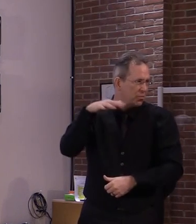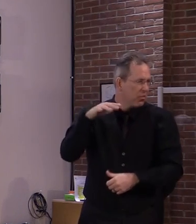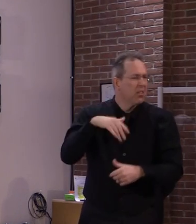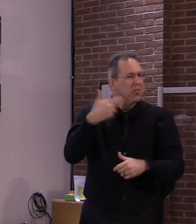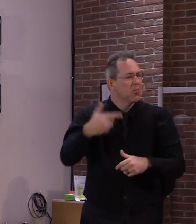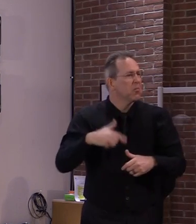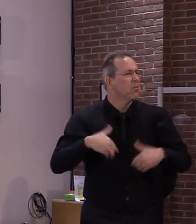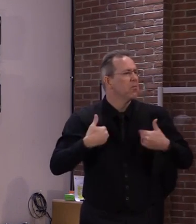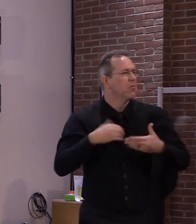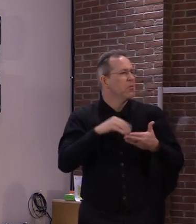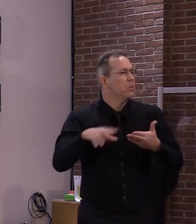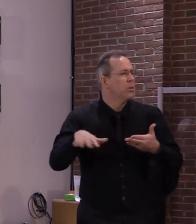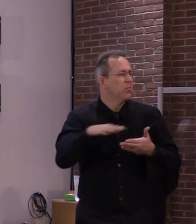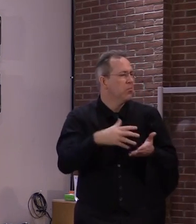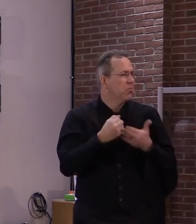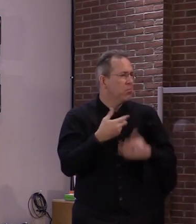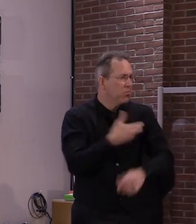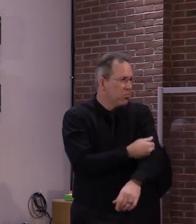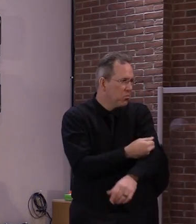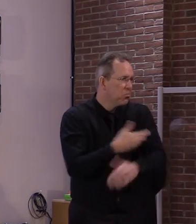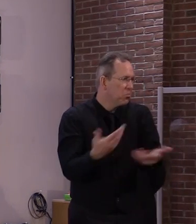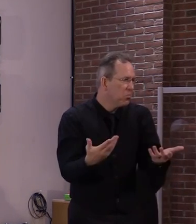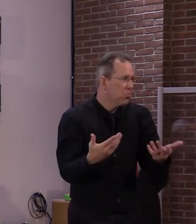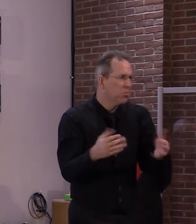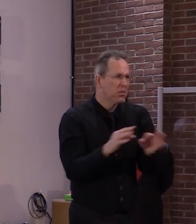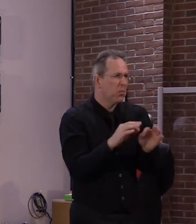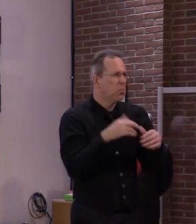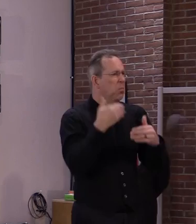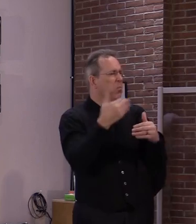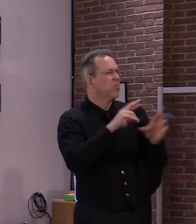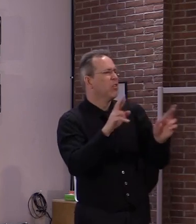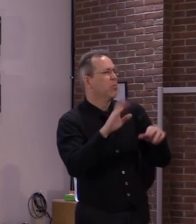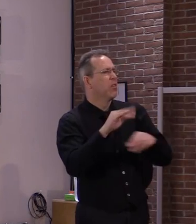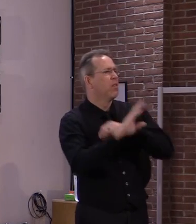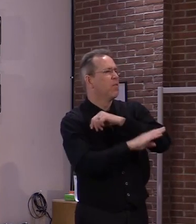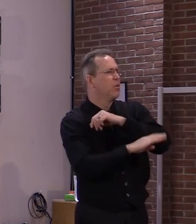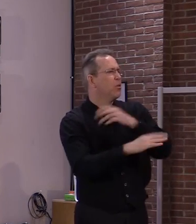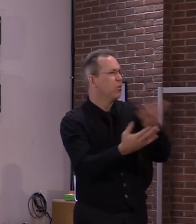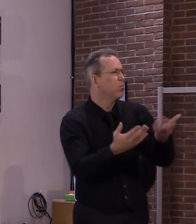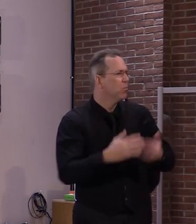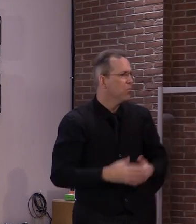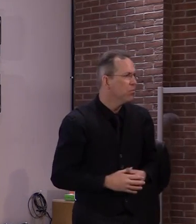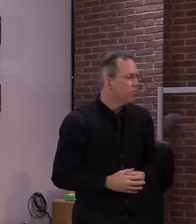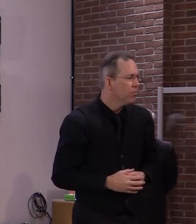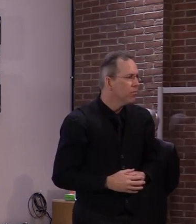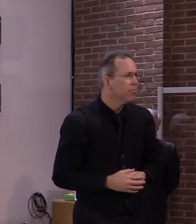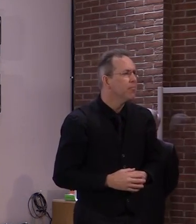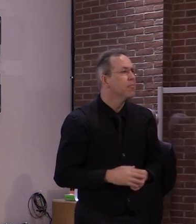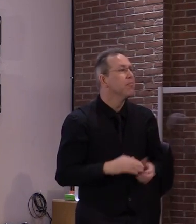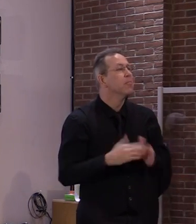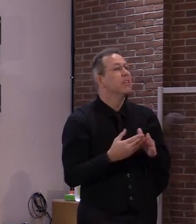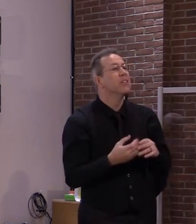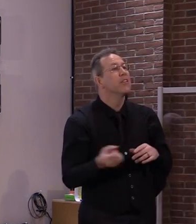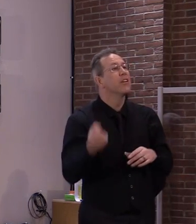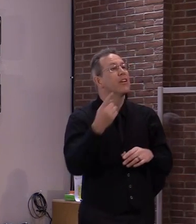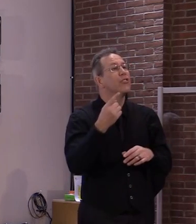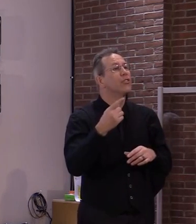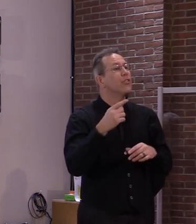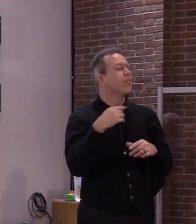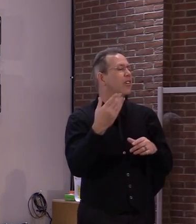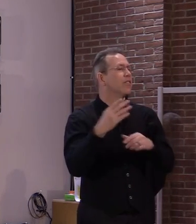the onboarding process for college campuses in the fall is going to be far different than it was for this semester.